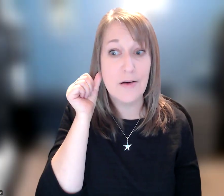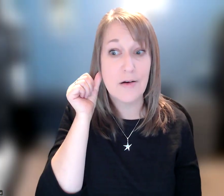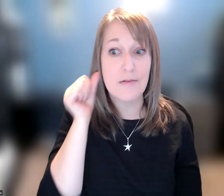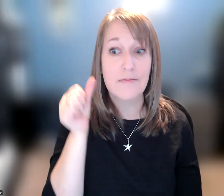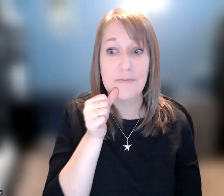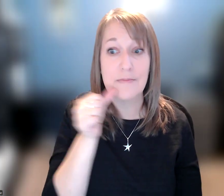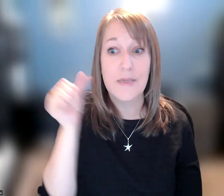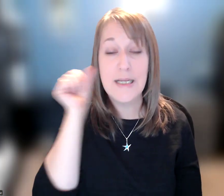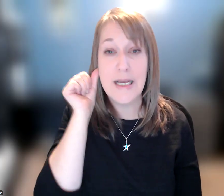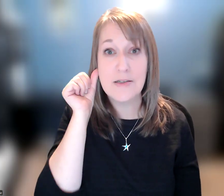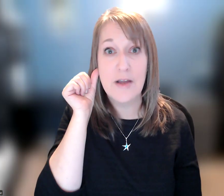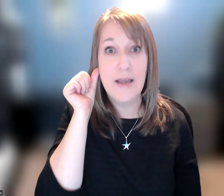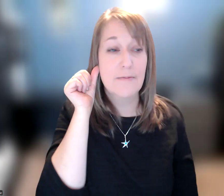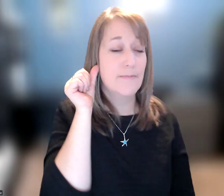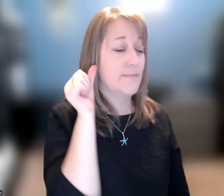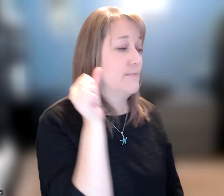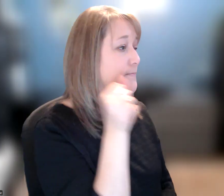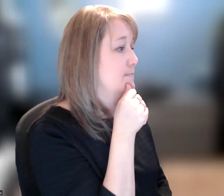ear. Yesterday,